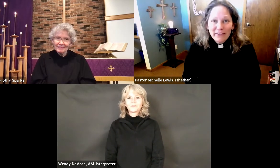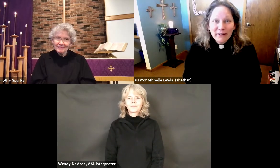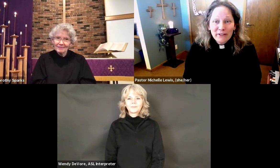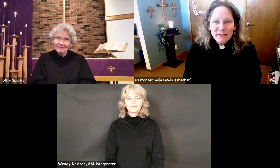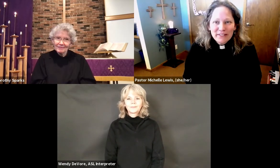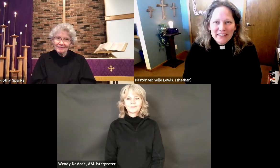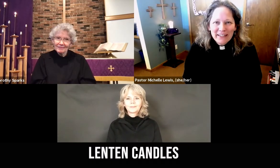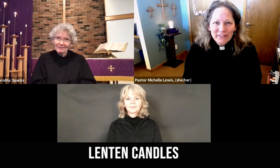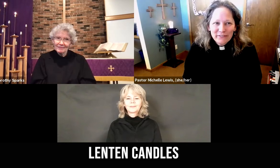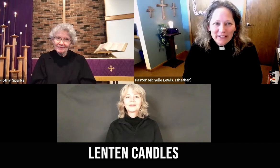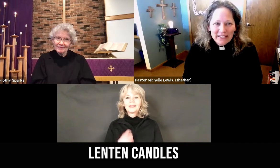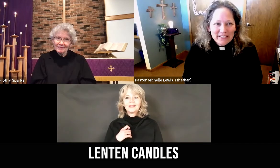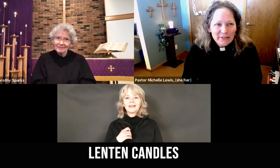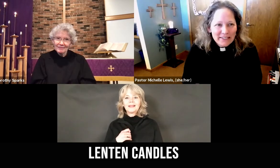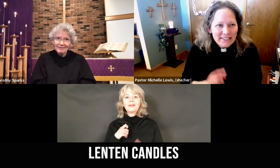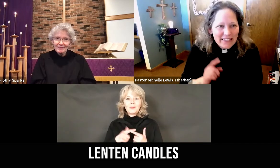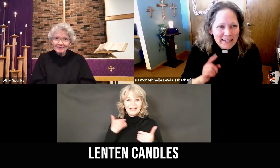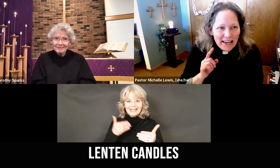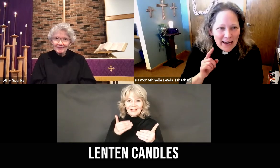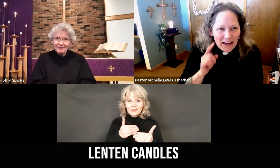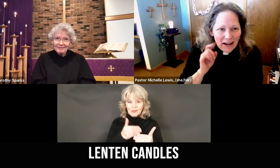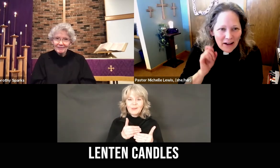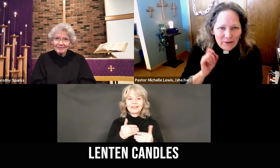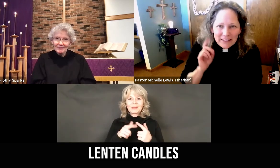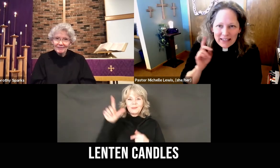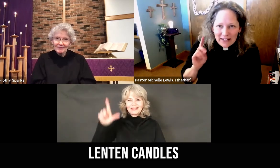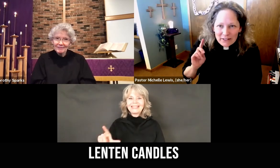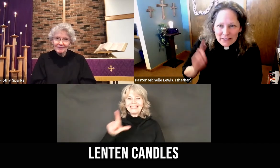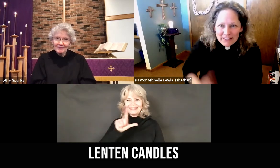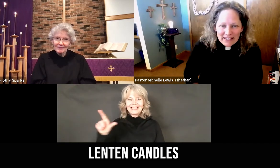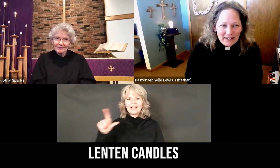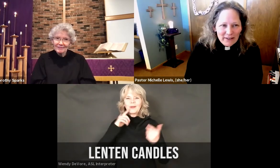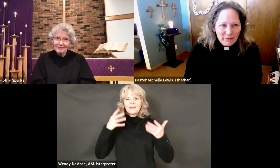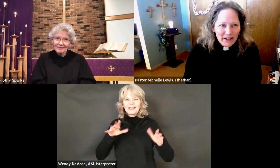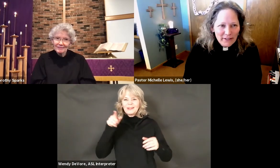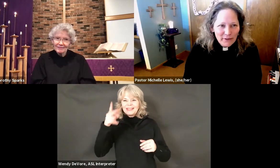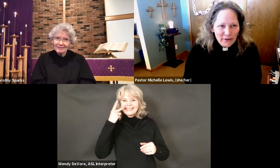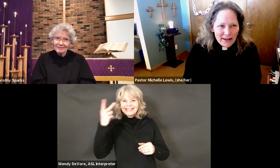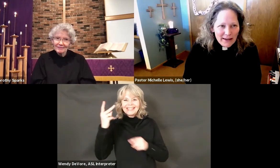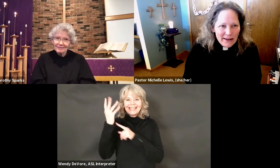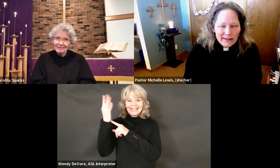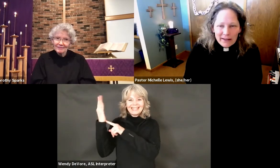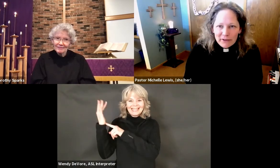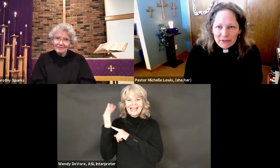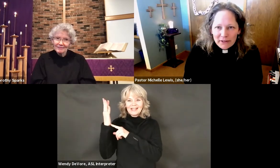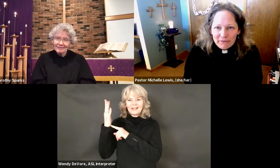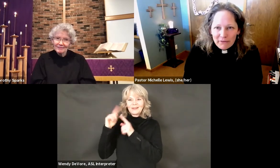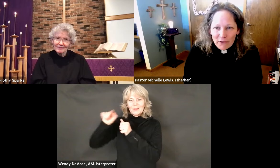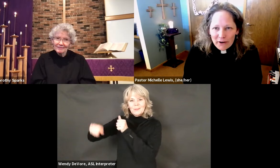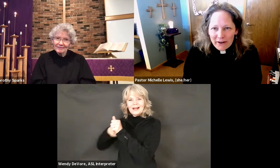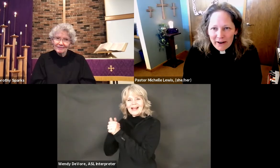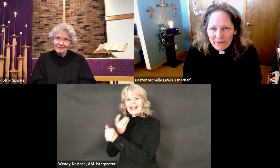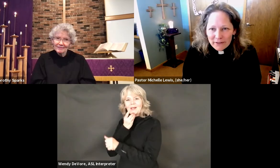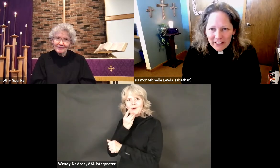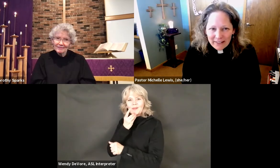we're getting really close to the end of Lent. You can see with the candles behind Dorothy, now there's only